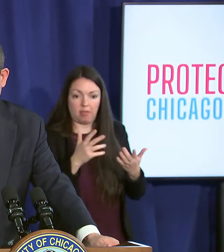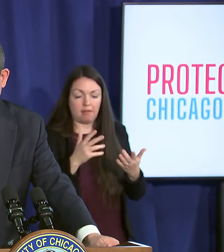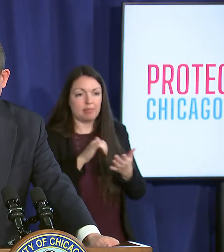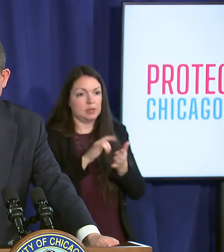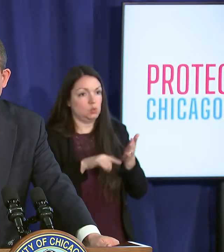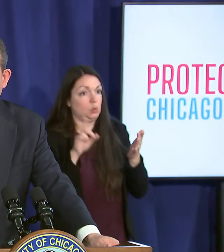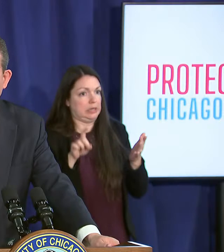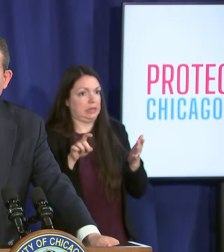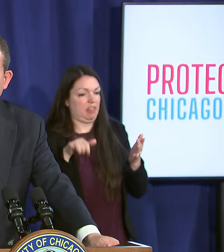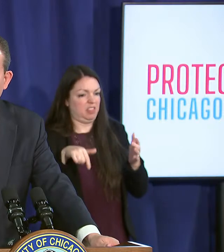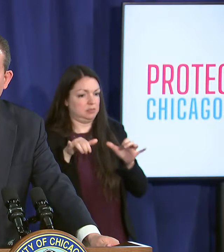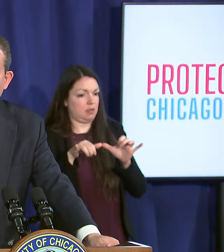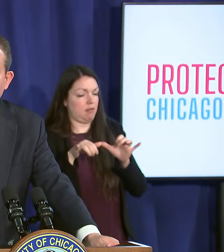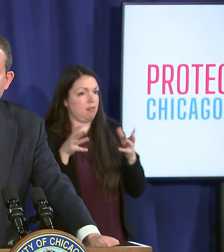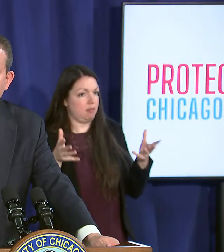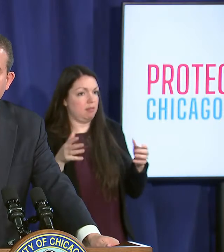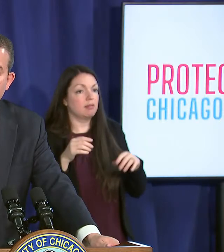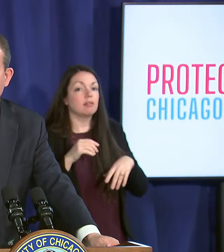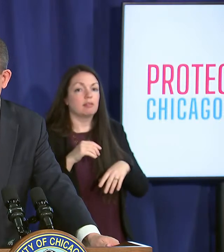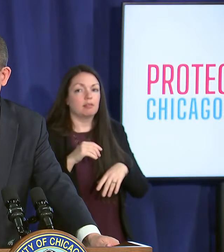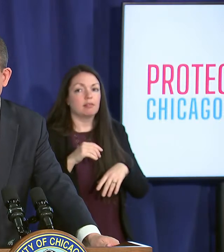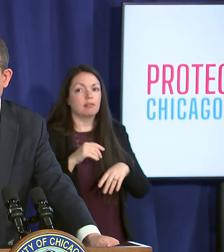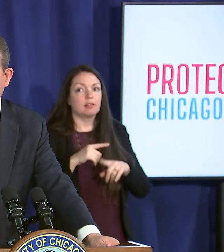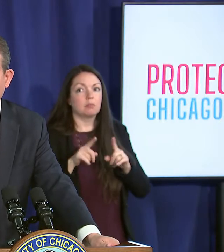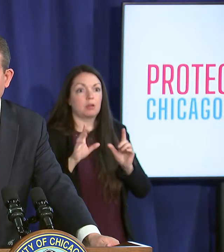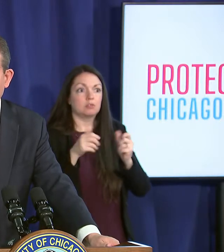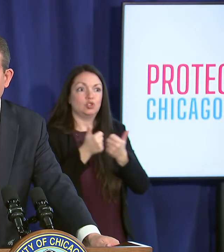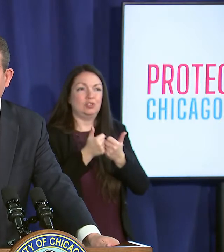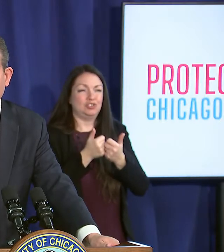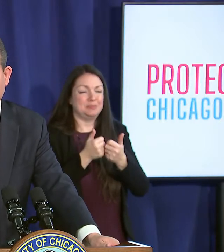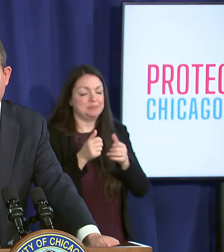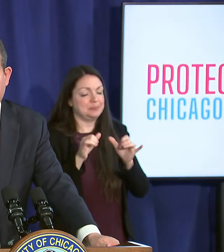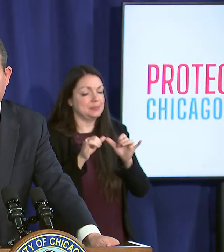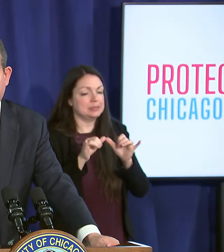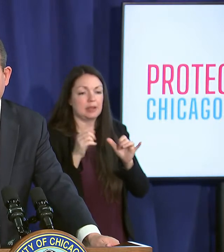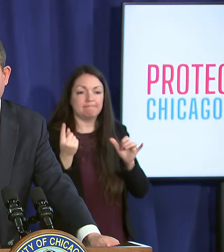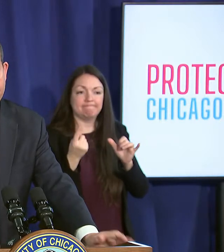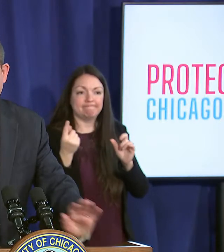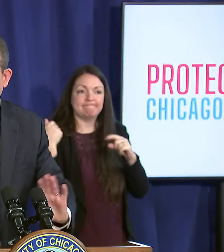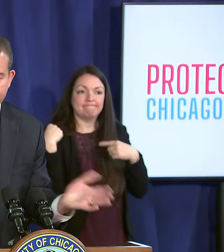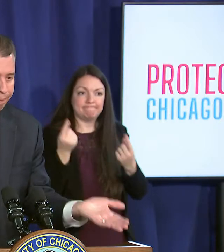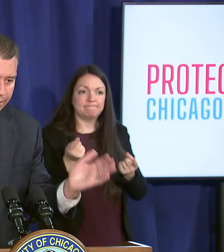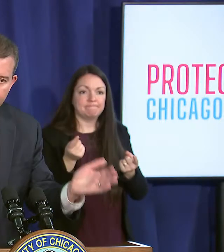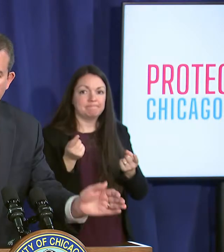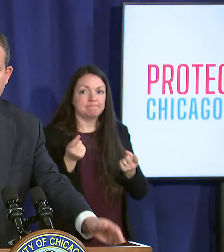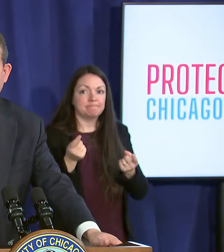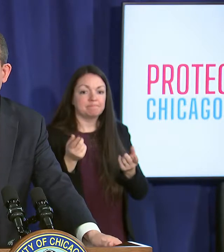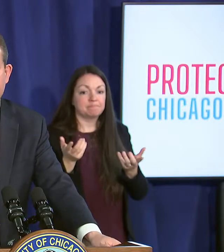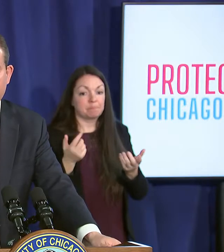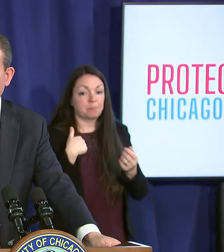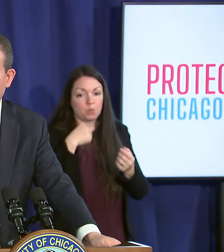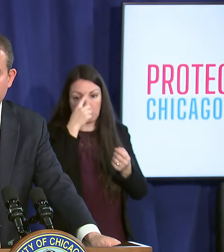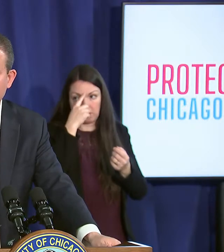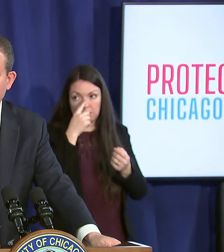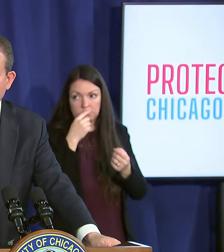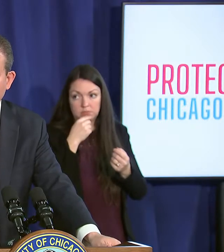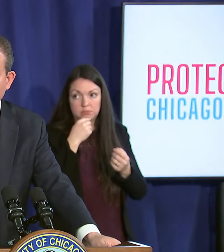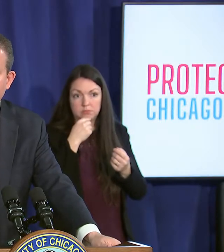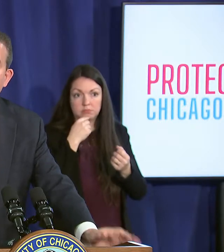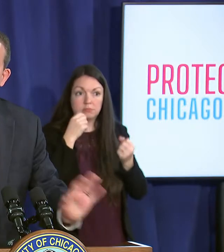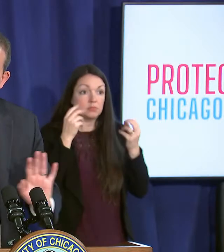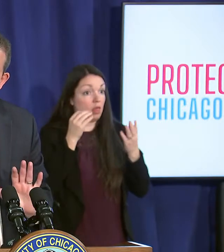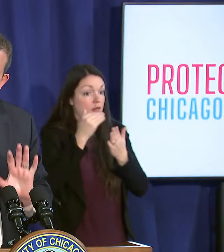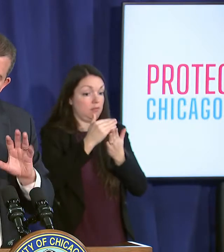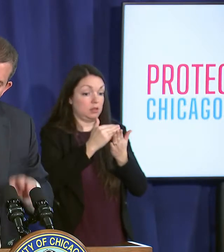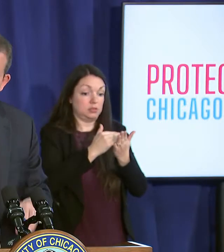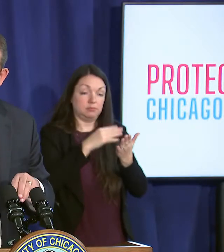scale. And the challenge has been really the scale. And so, I think, like I said, there's a lot of lessons learned.